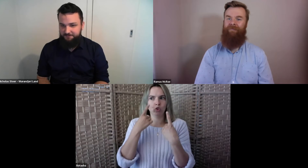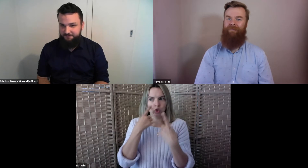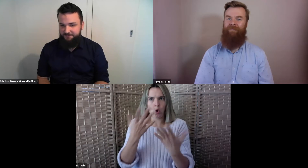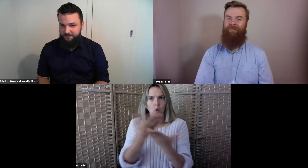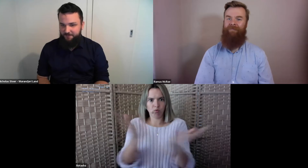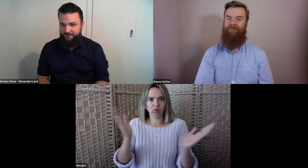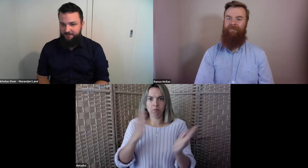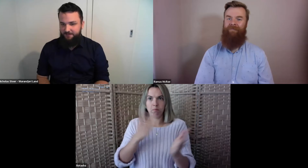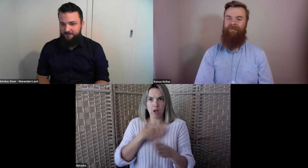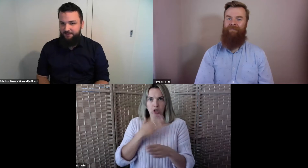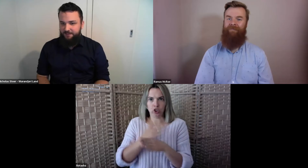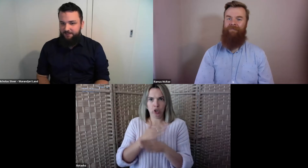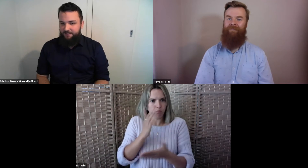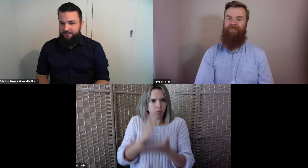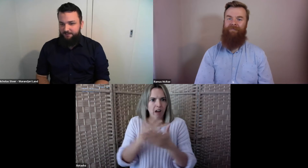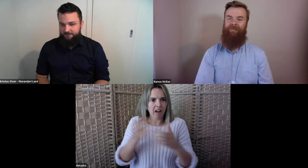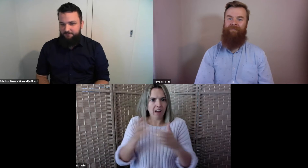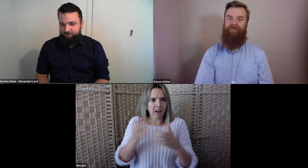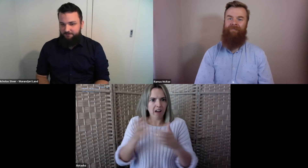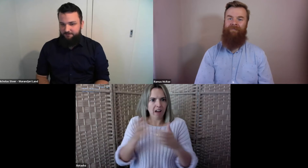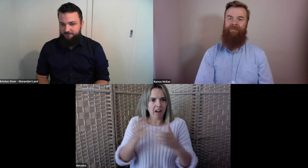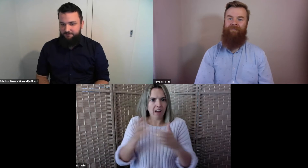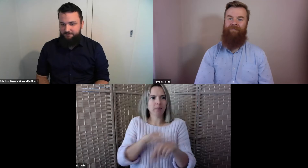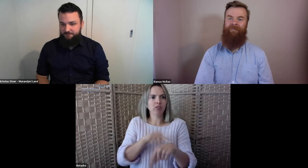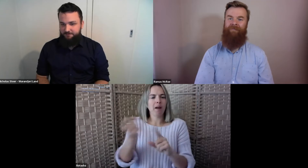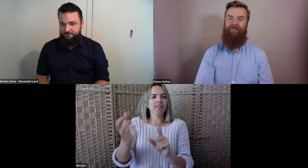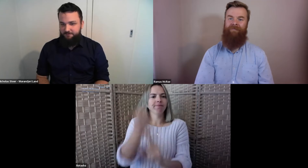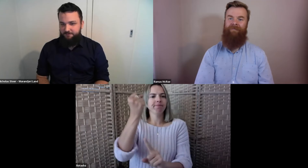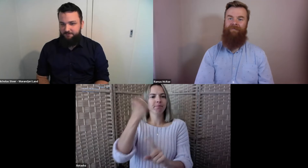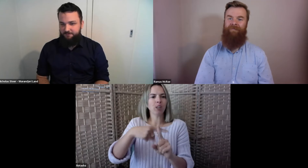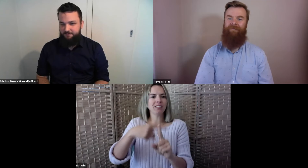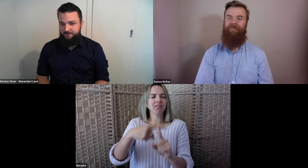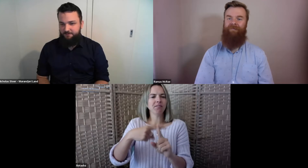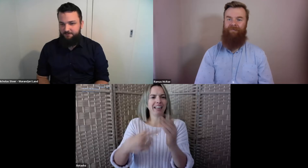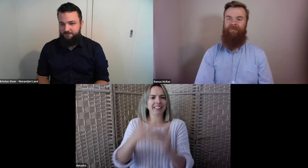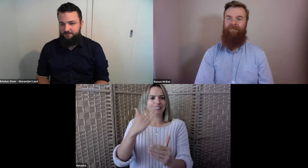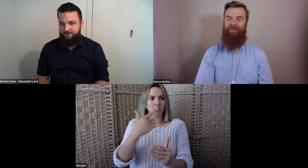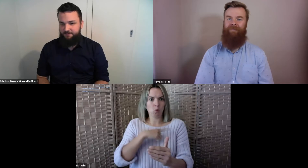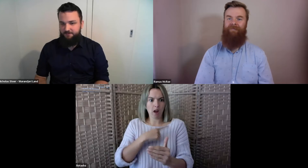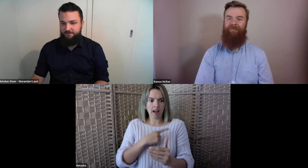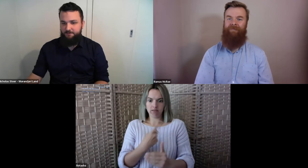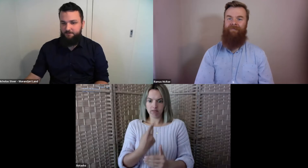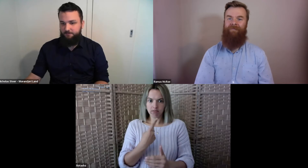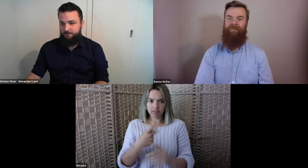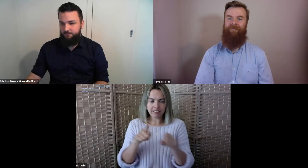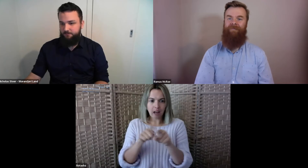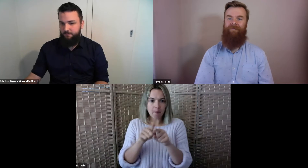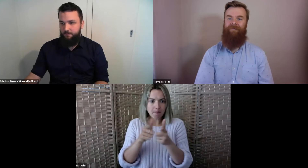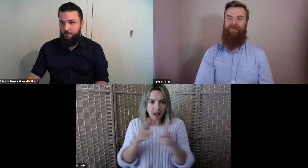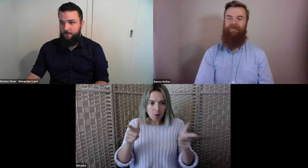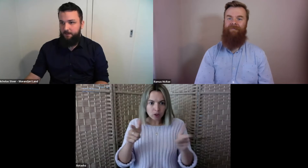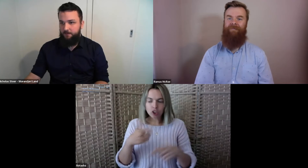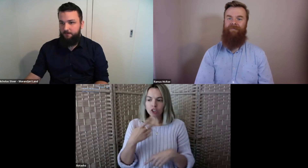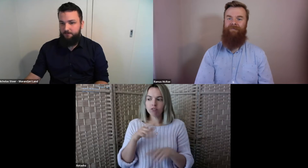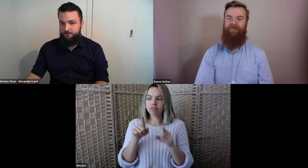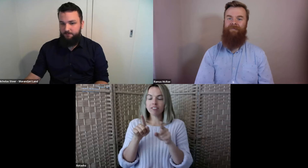I hadn't thought about the value of my experiences to be able to share that with the community. At the same time, being able to show that I'd been